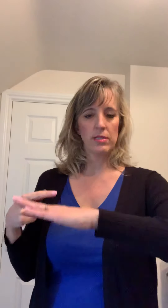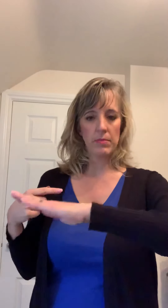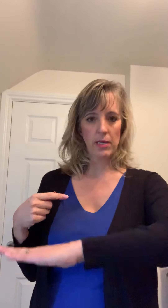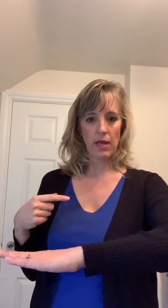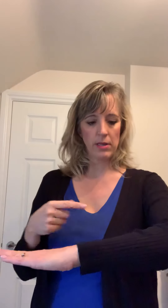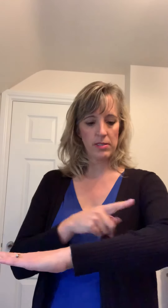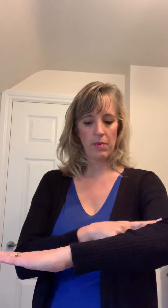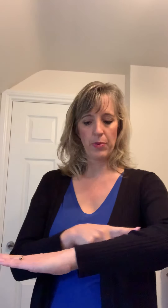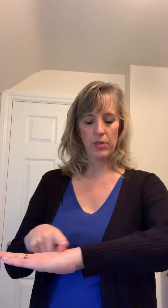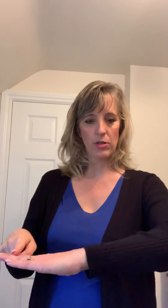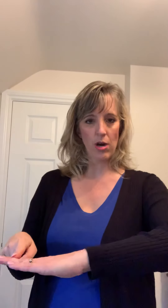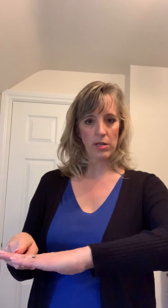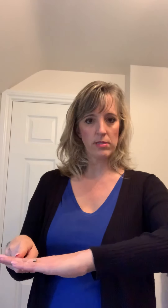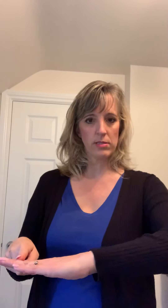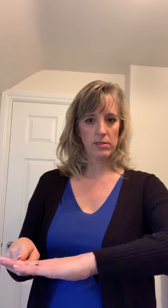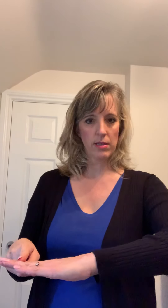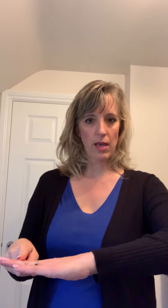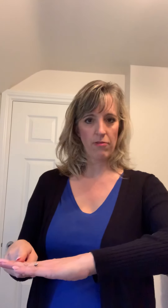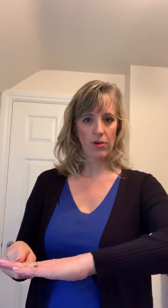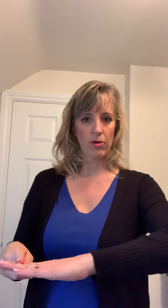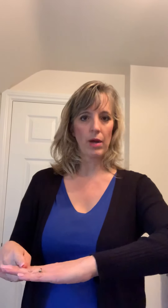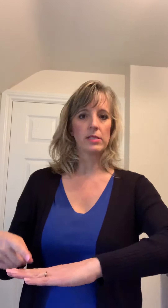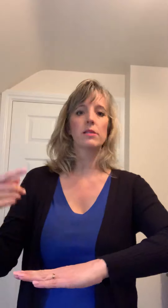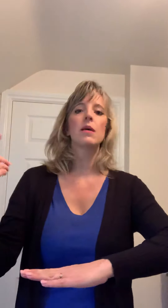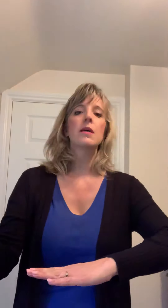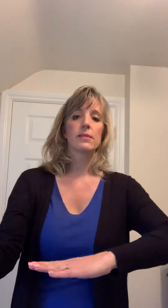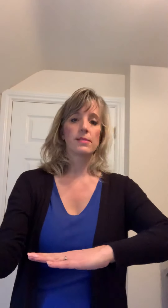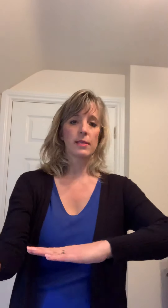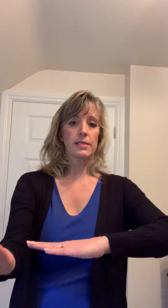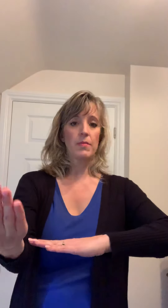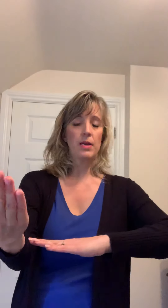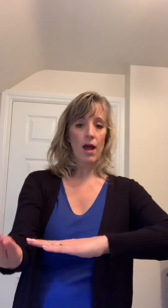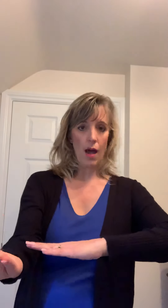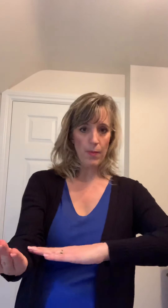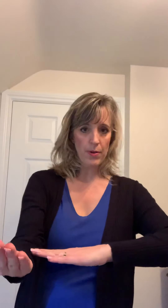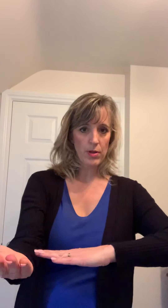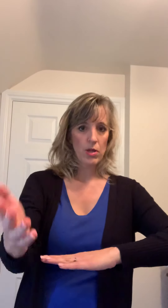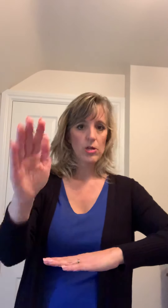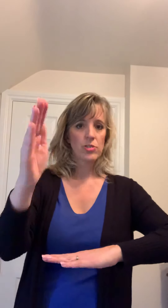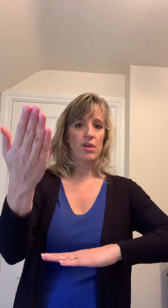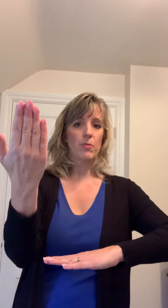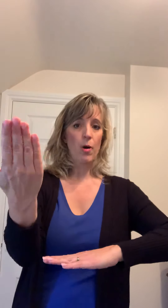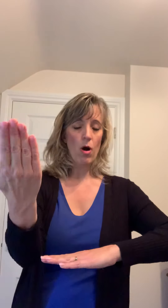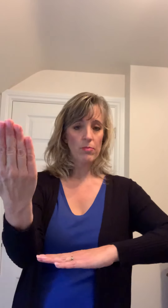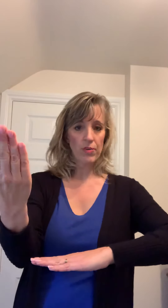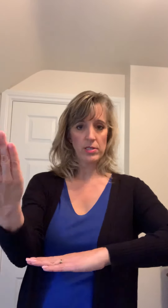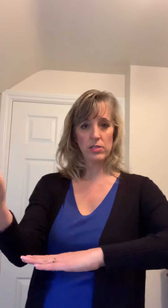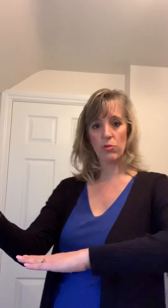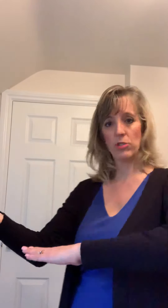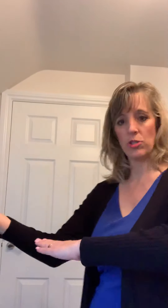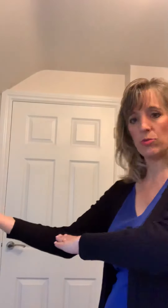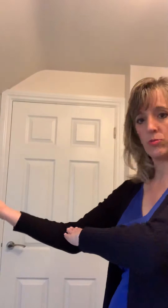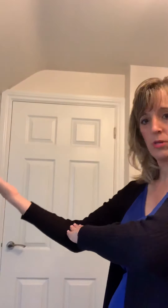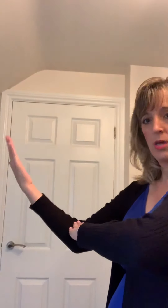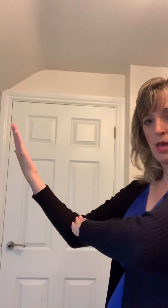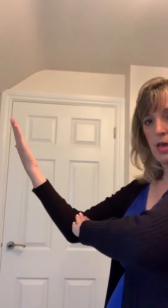non-dominant hand and put it across, okay, for your horizon. The sun is coming up. So you have your palm facing towards you, and